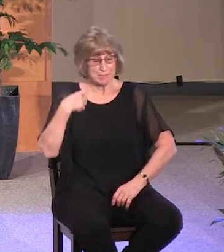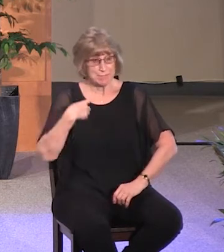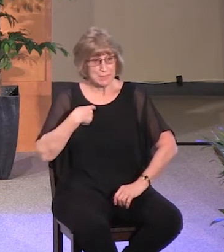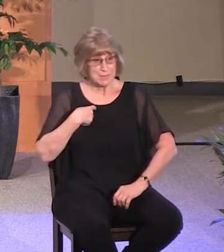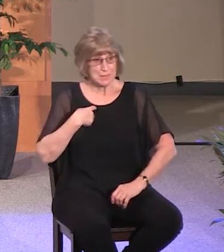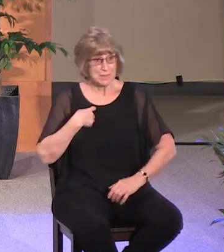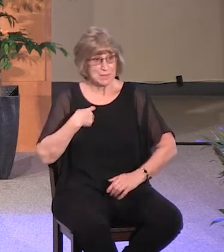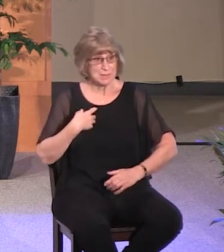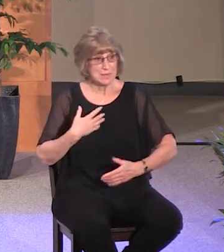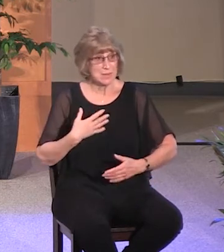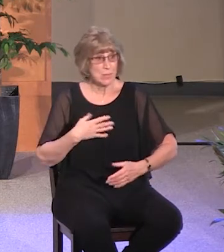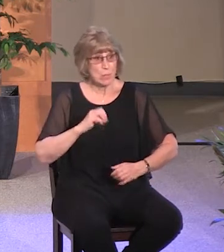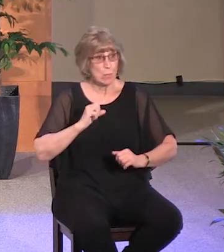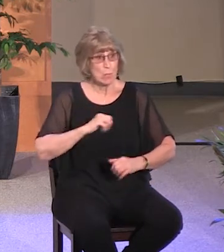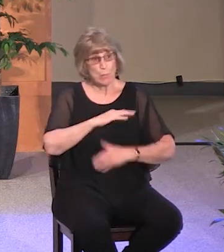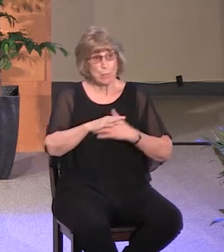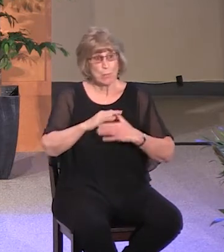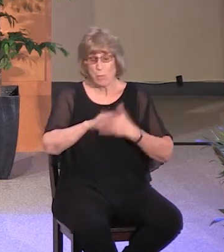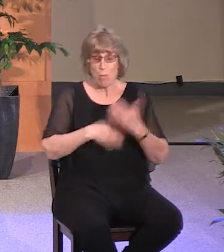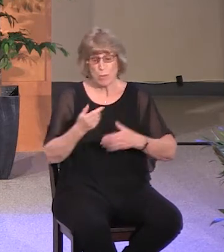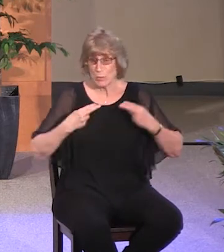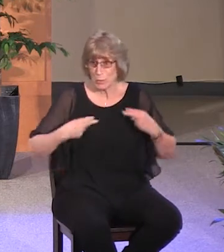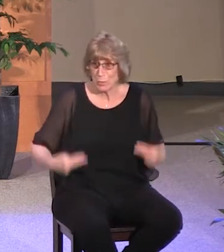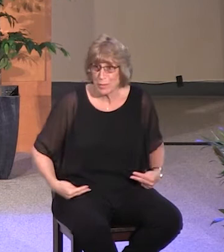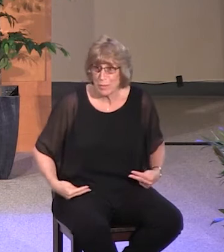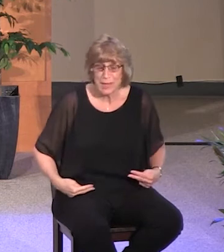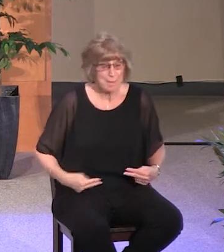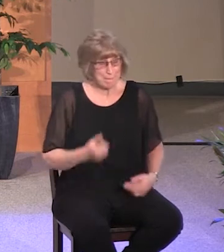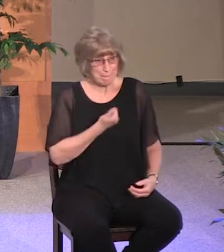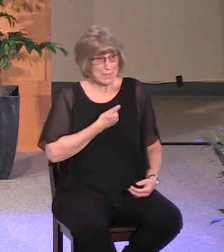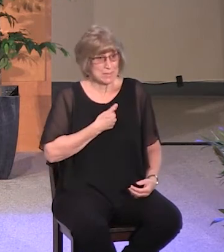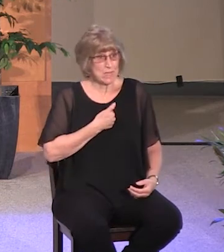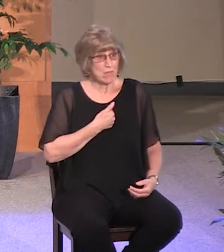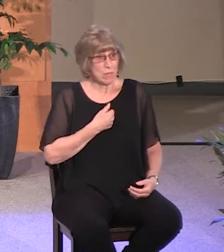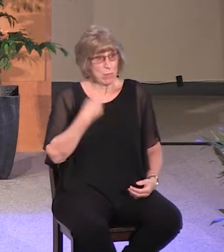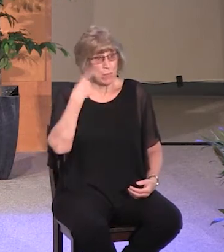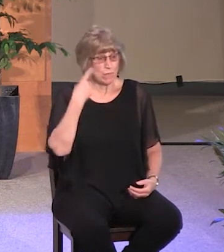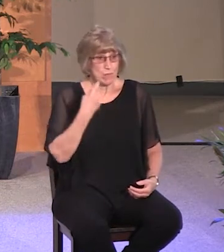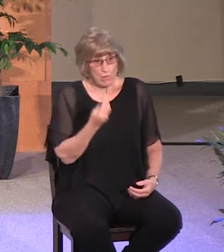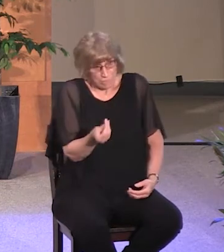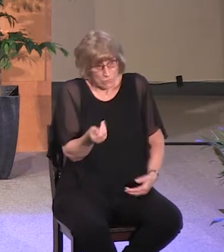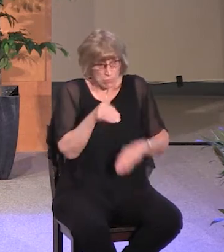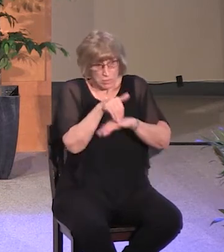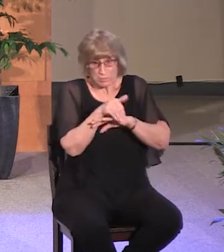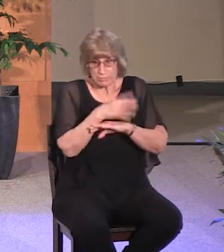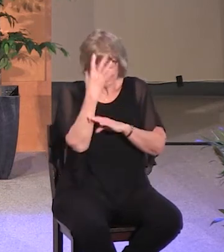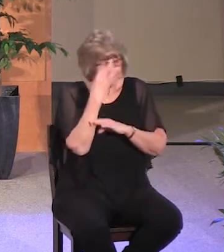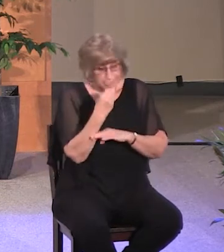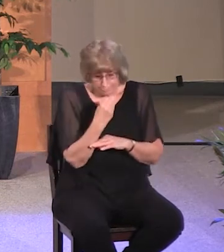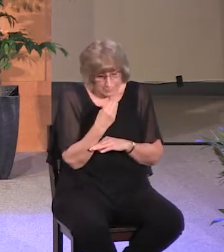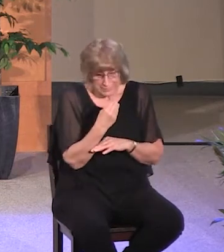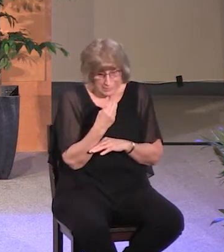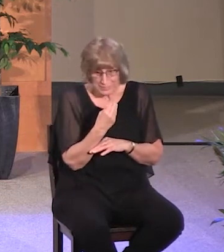all human. And I have to tell you, I didn't sleep for a few nights. And I sobbed. And I'm not talking